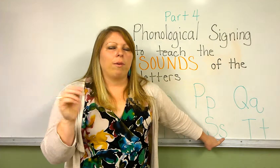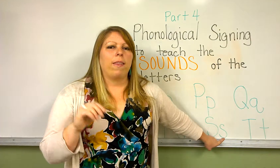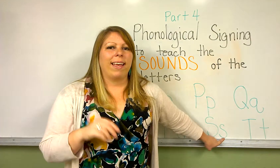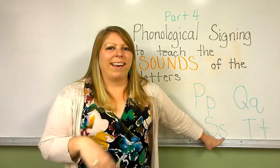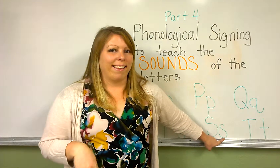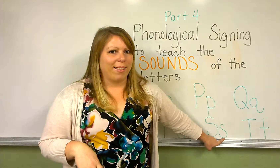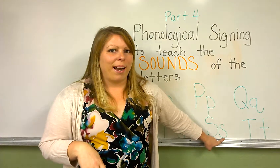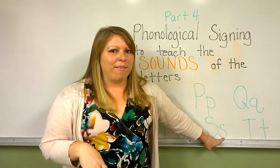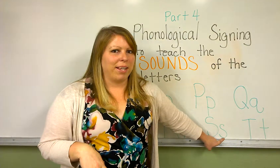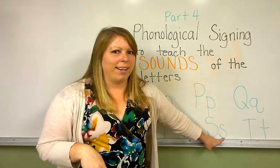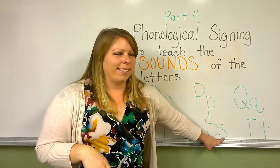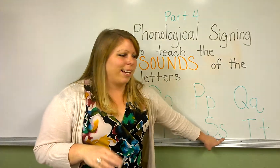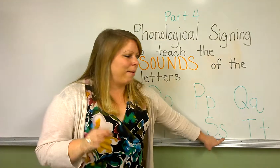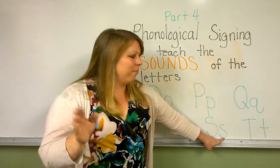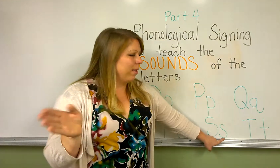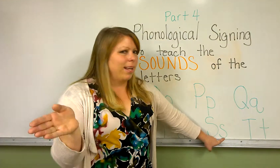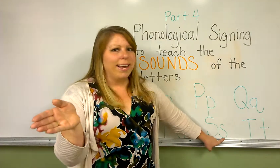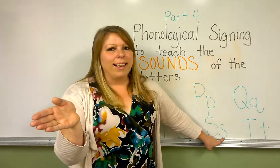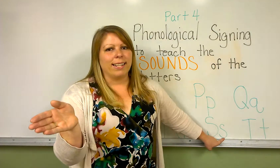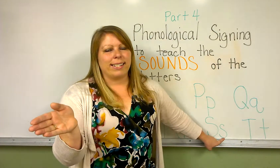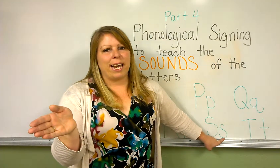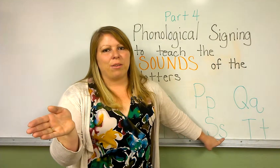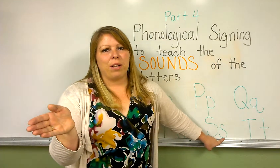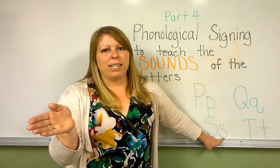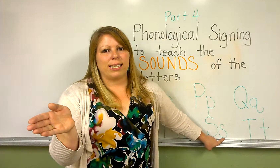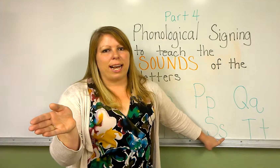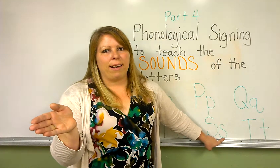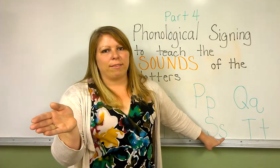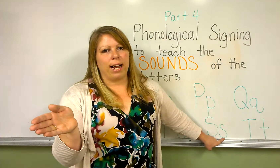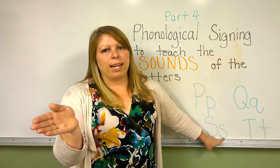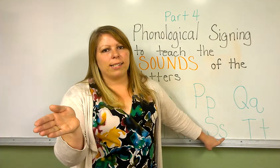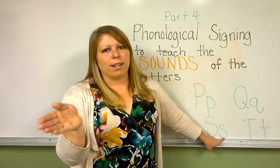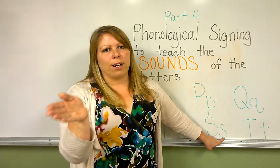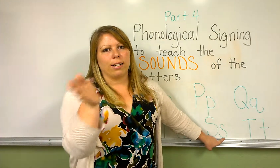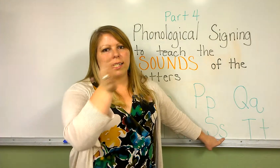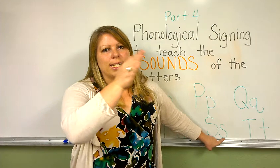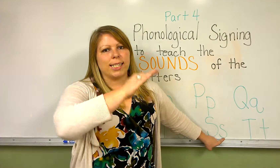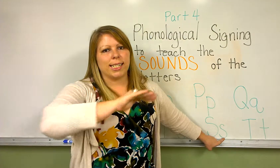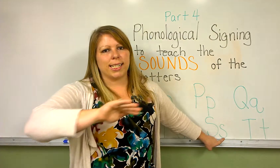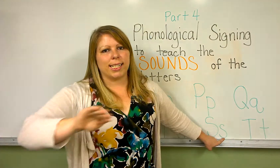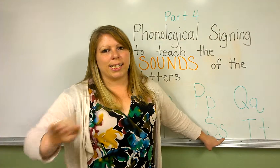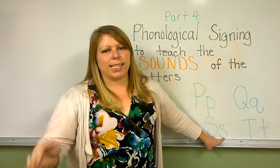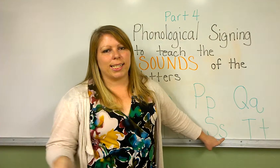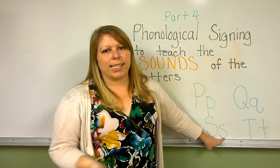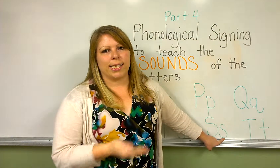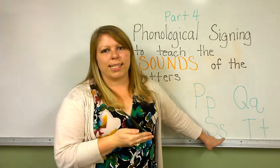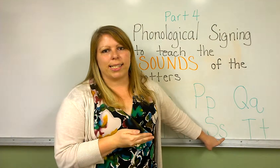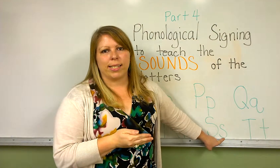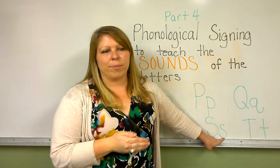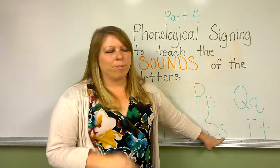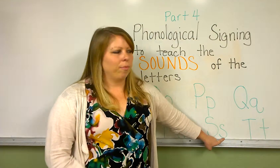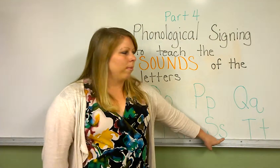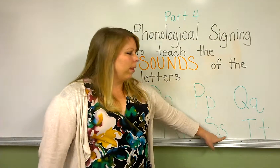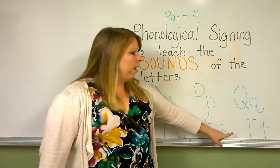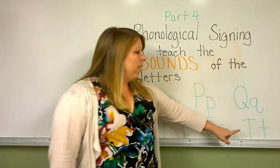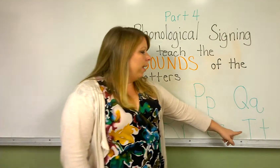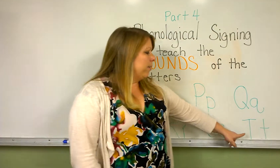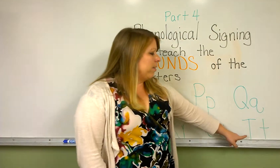with it, and that they're having a good time. The sound and sign for S are S. Here's the